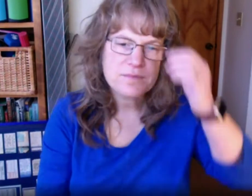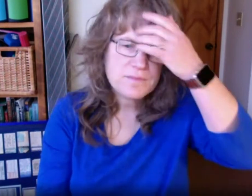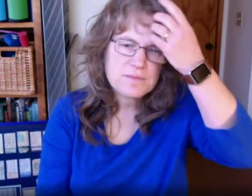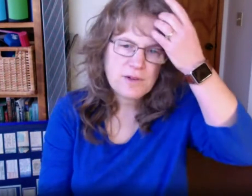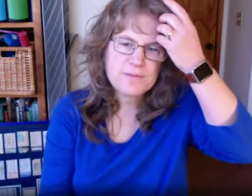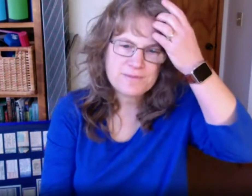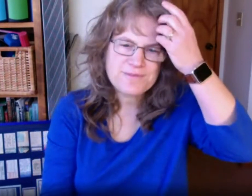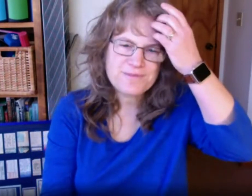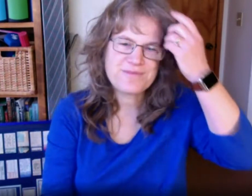Right.